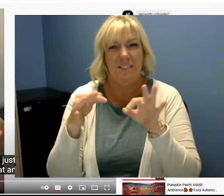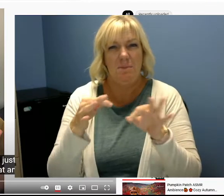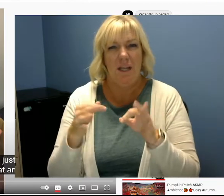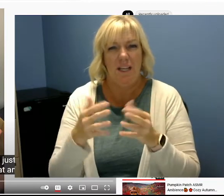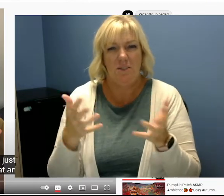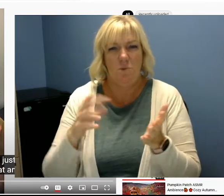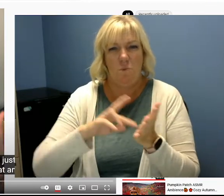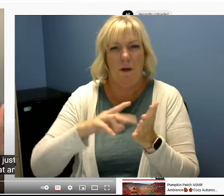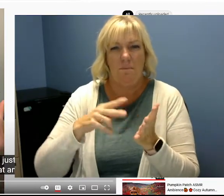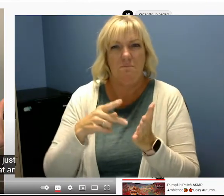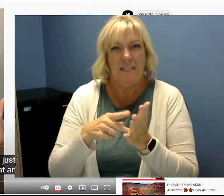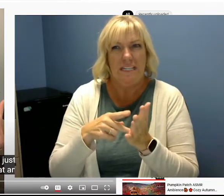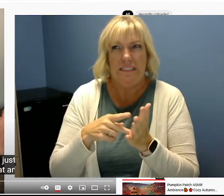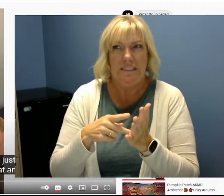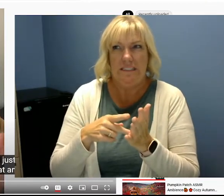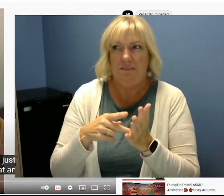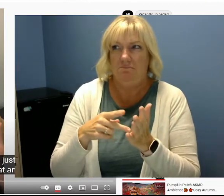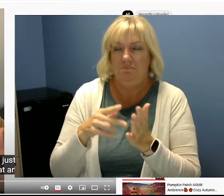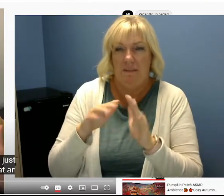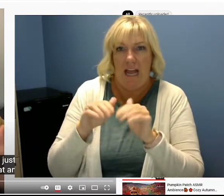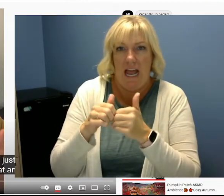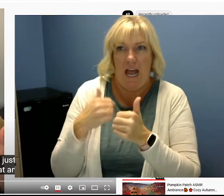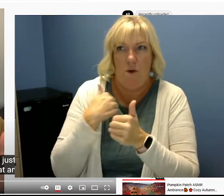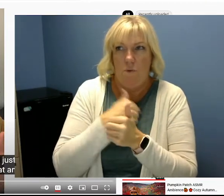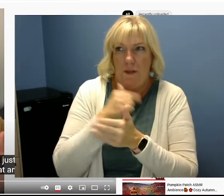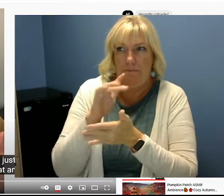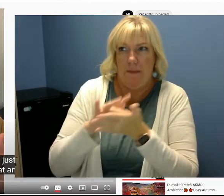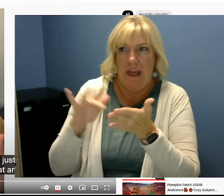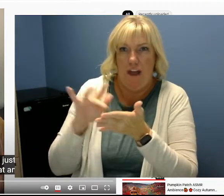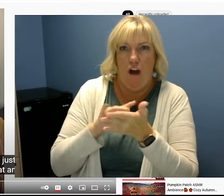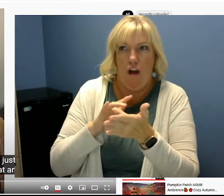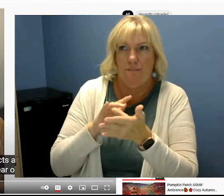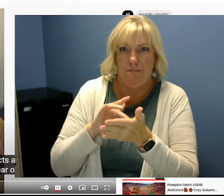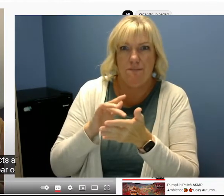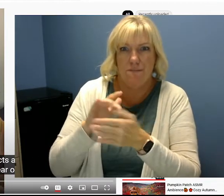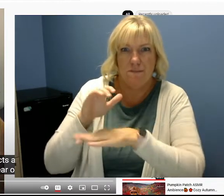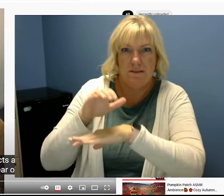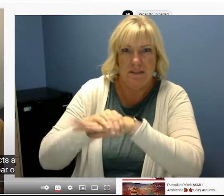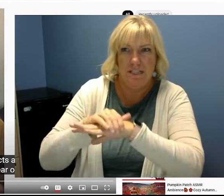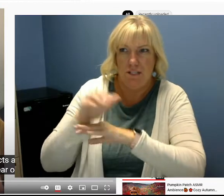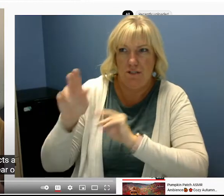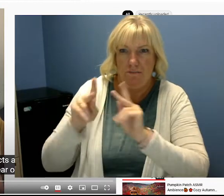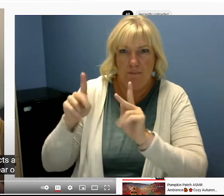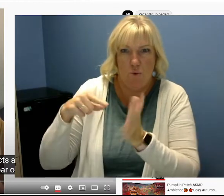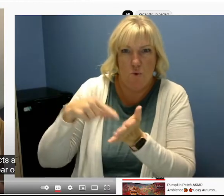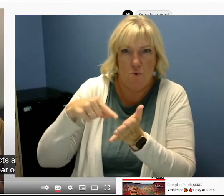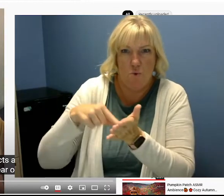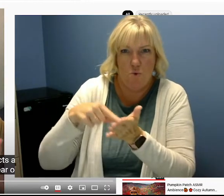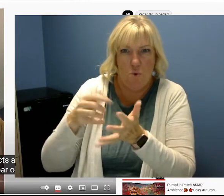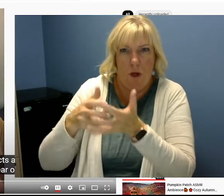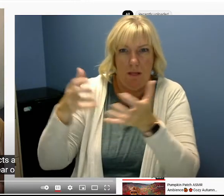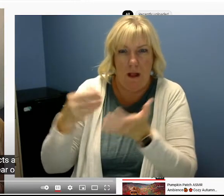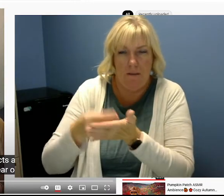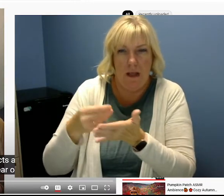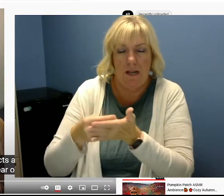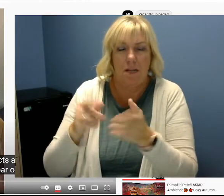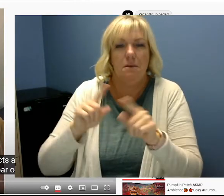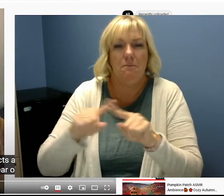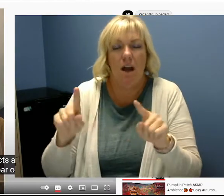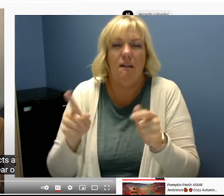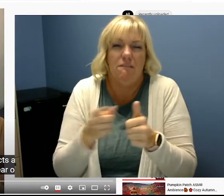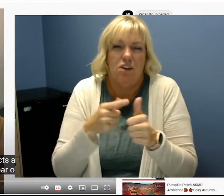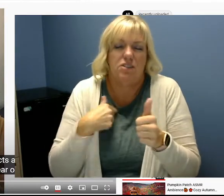representation and paying for the British debt. But I just kind of want to re-emphasize that and put it alongside the Navigation Acts and the Sugar